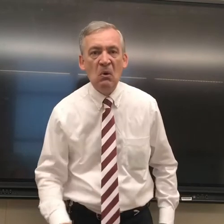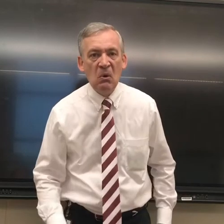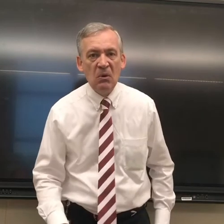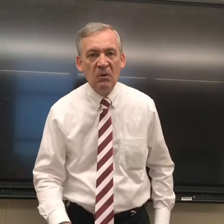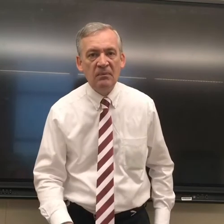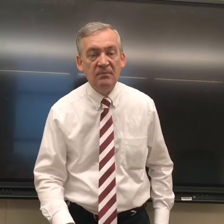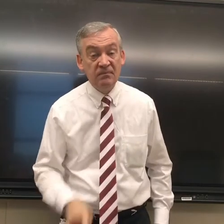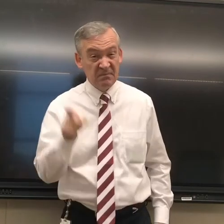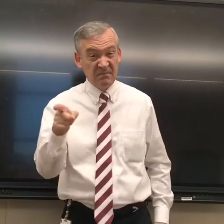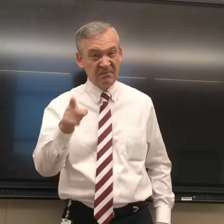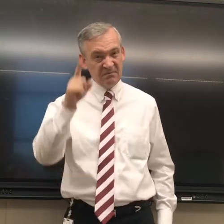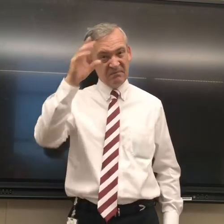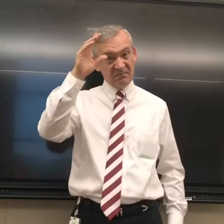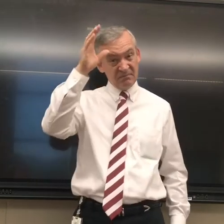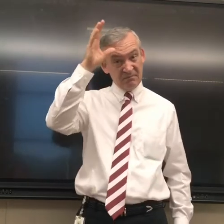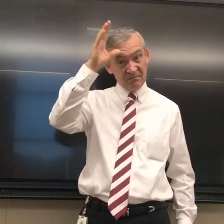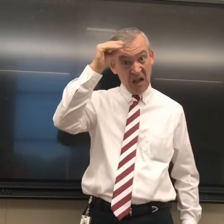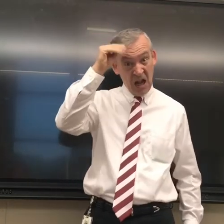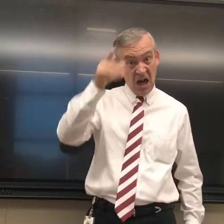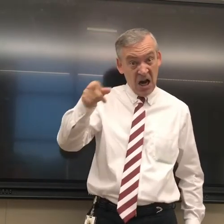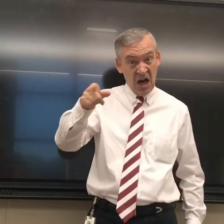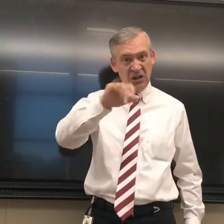John Burke was known as queer-headed.